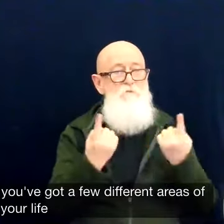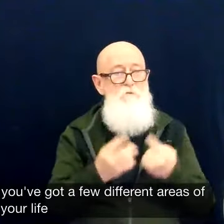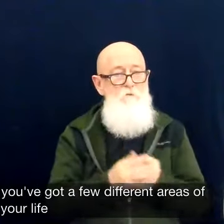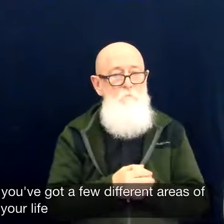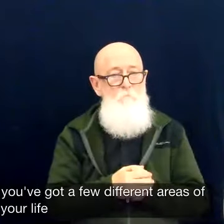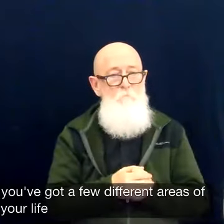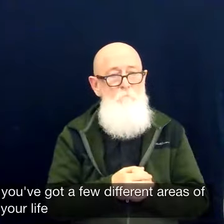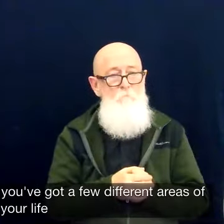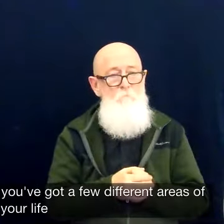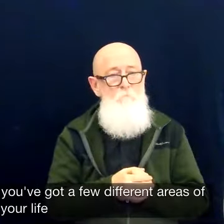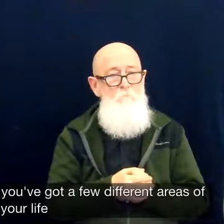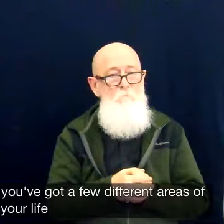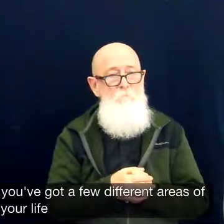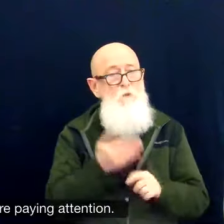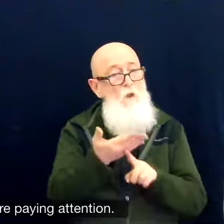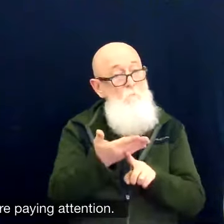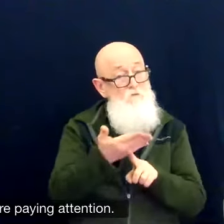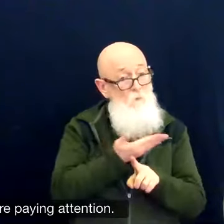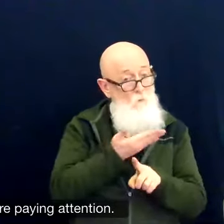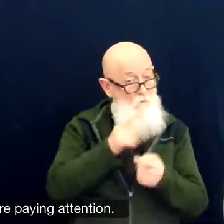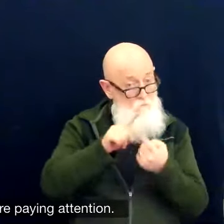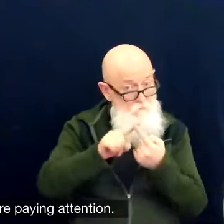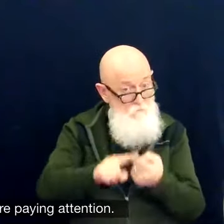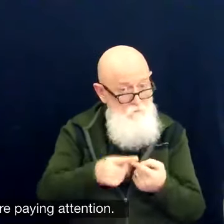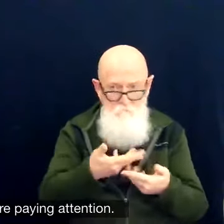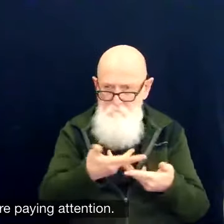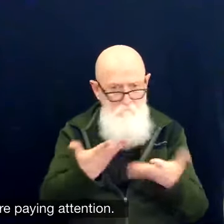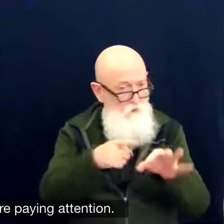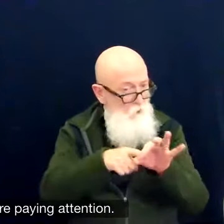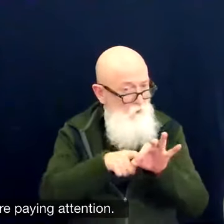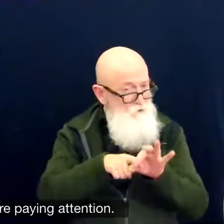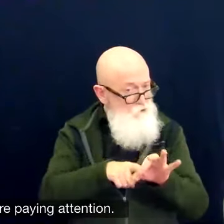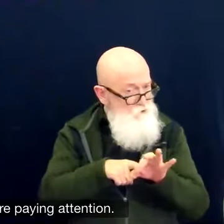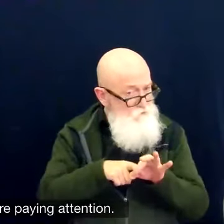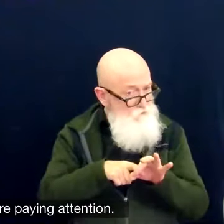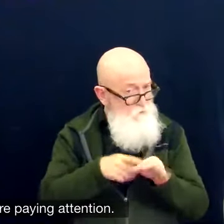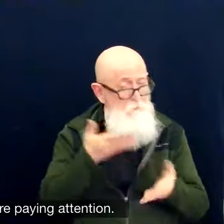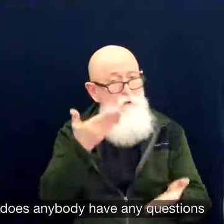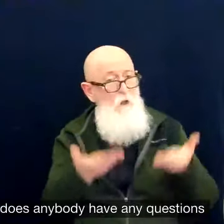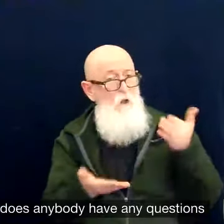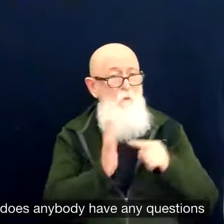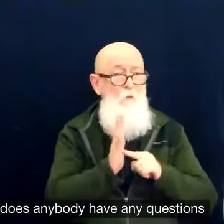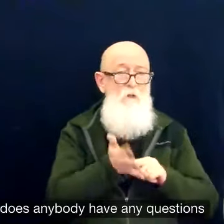So just before I move on, does anybody have any questions about the balance wheel?